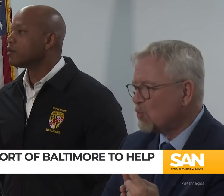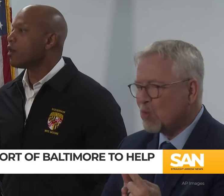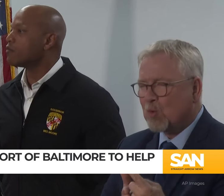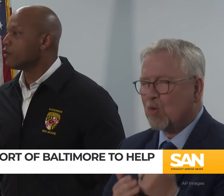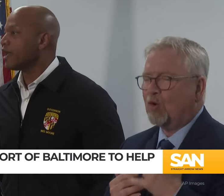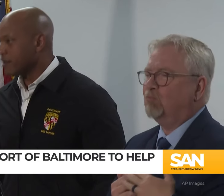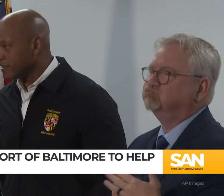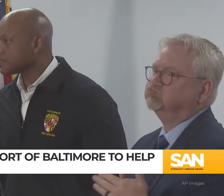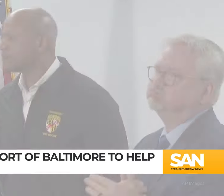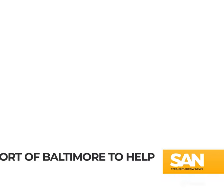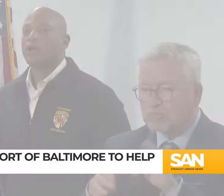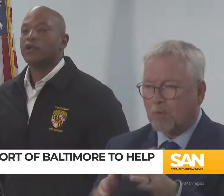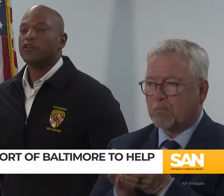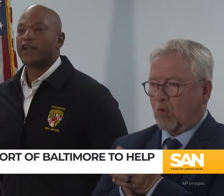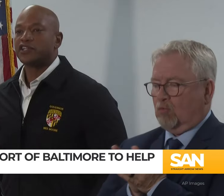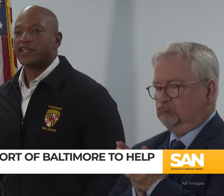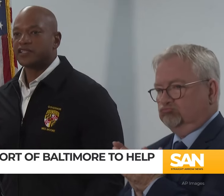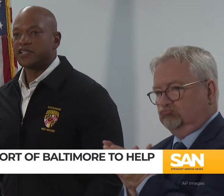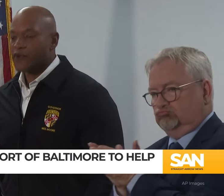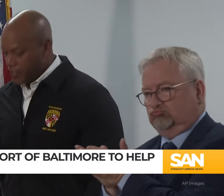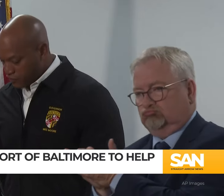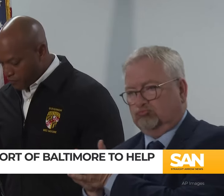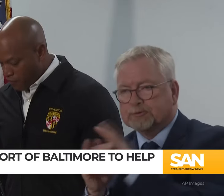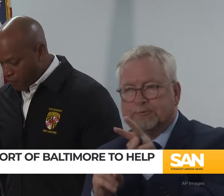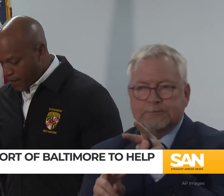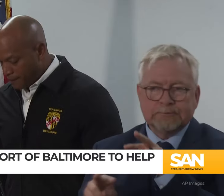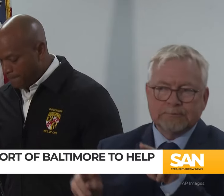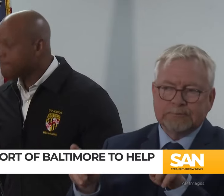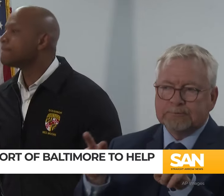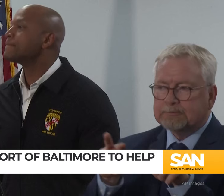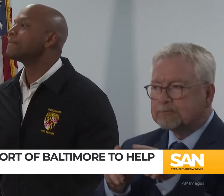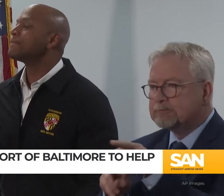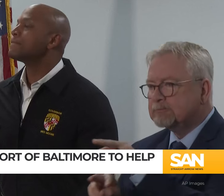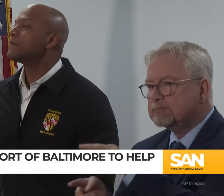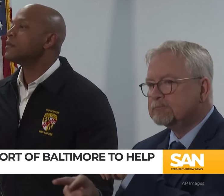very long road ahead of us. You've had a chance to see the wreckage from far away.